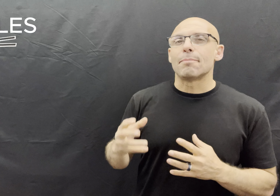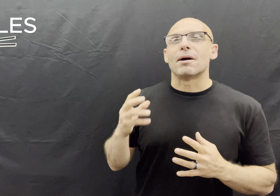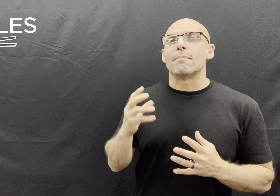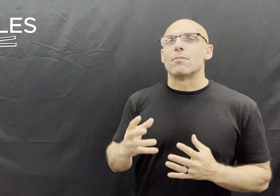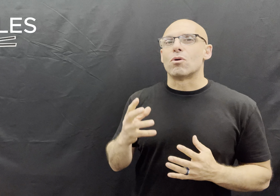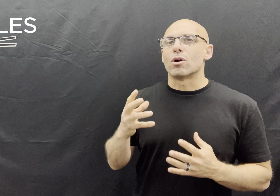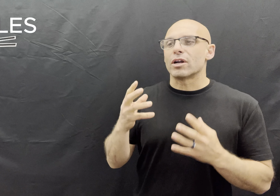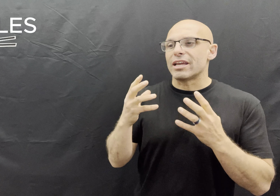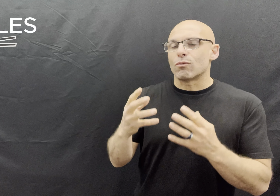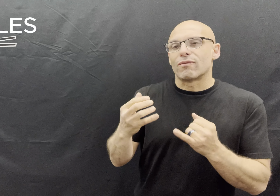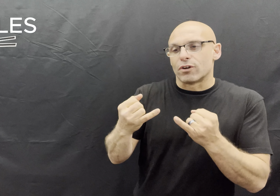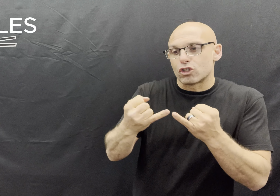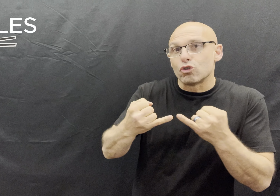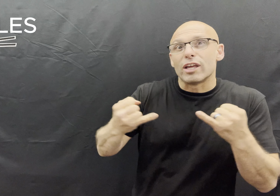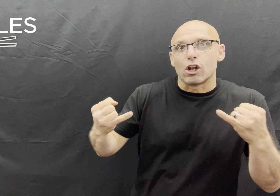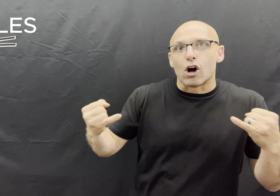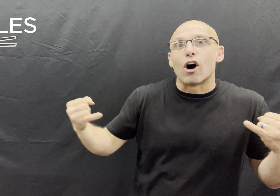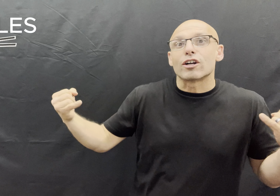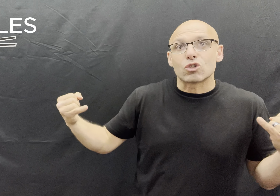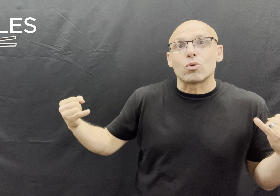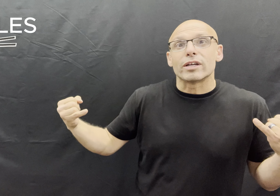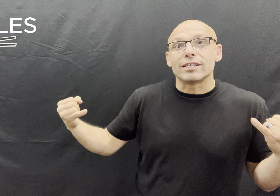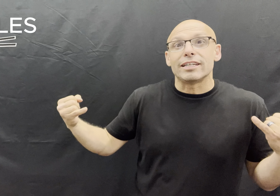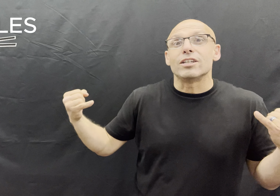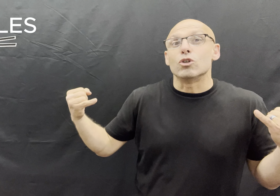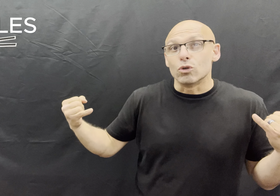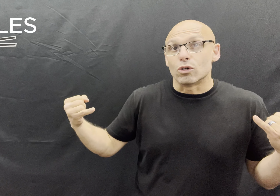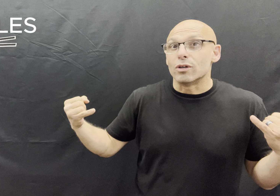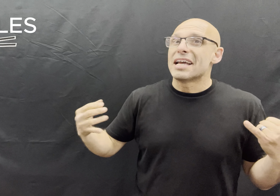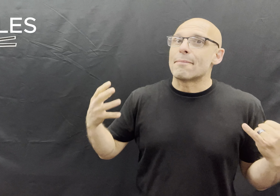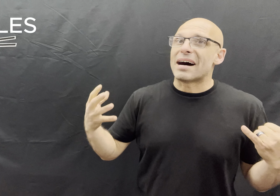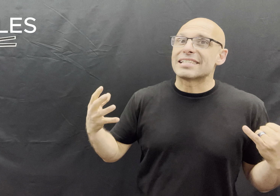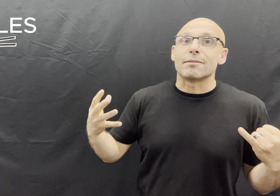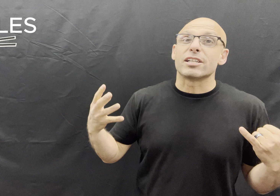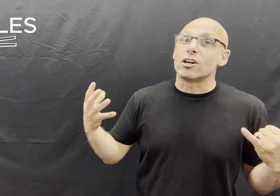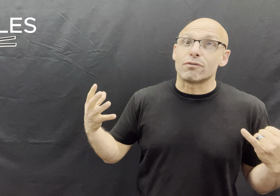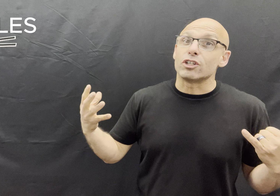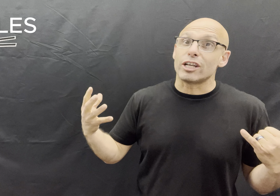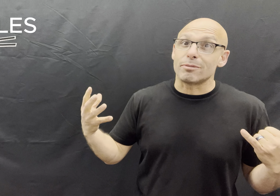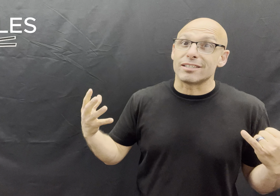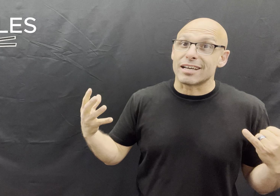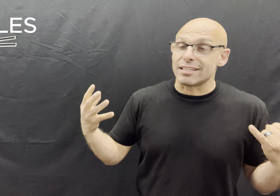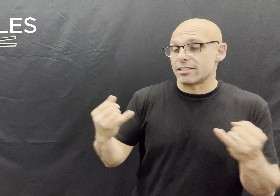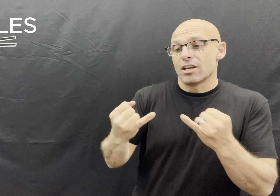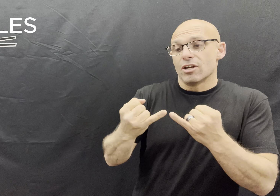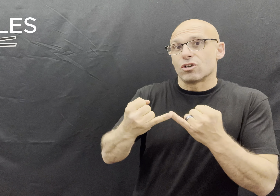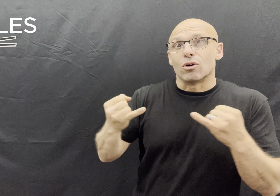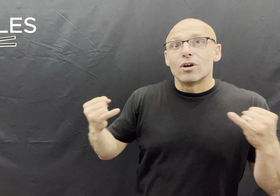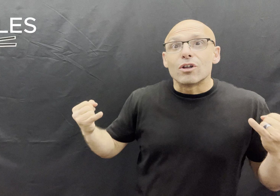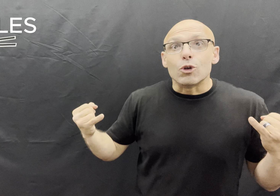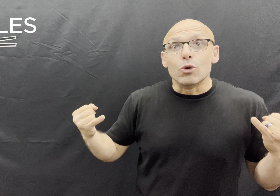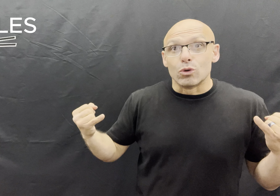but more it refers to the long squiggly noodle. And pasta comes in all different shapes and sizes. So